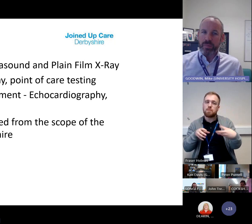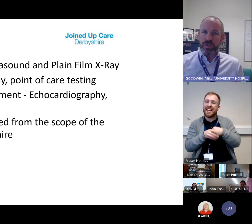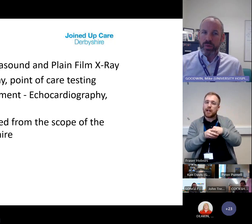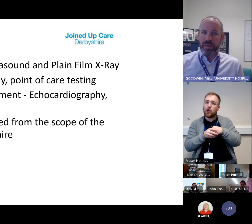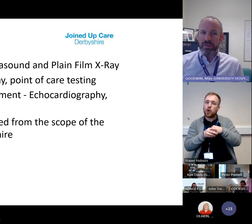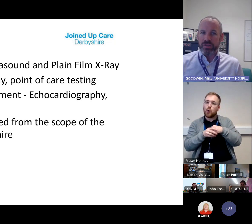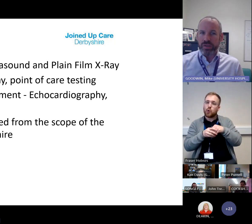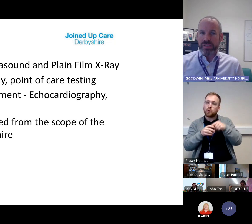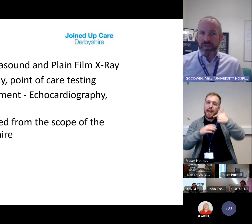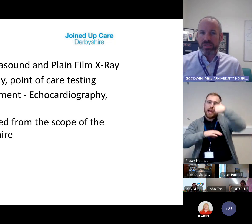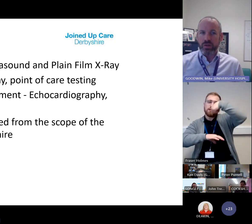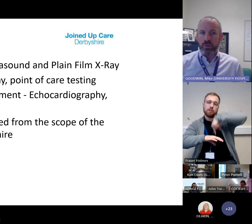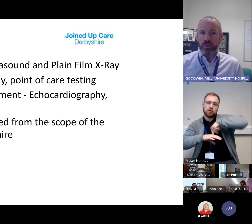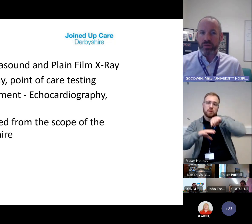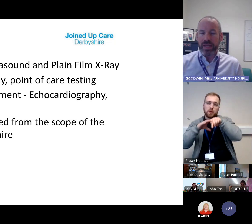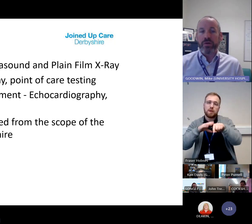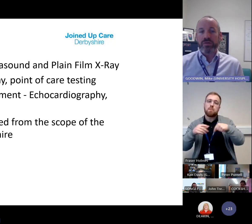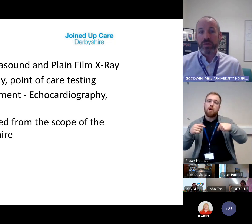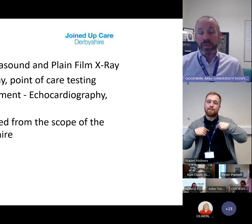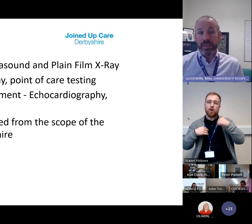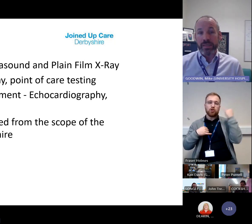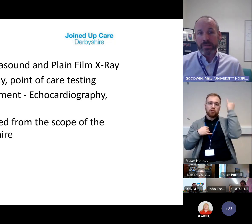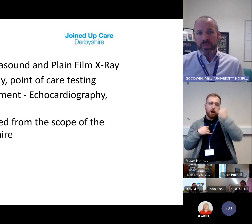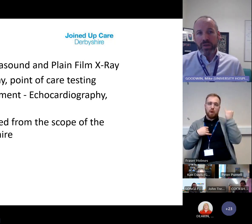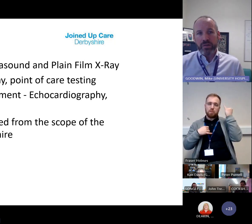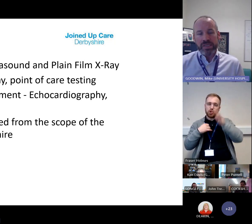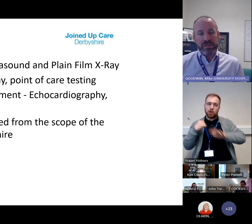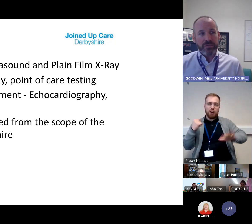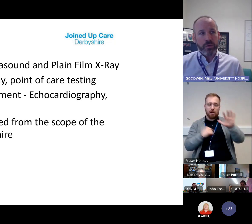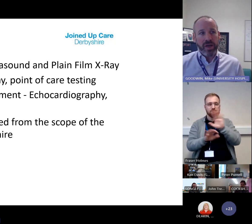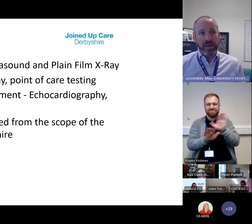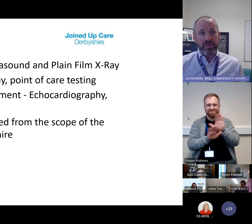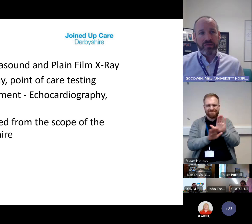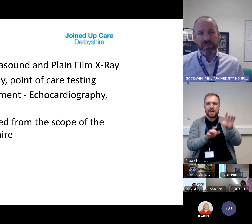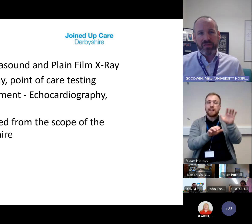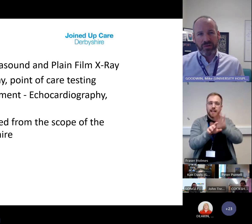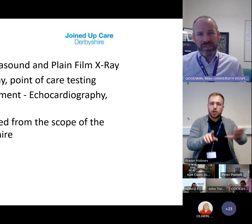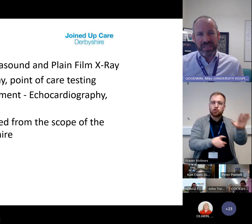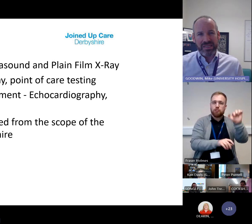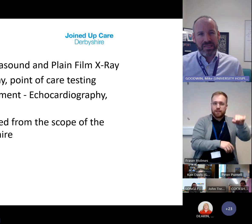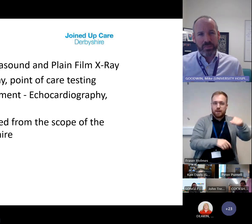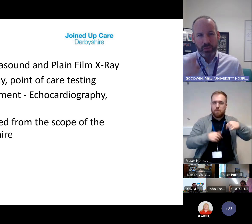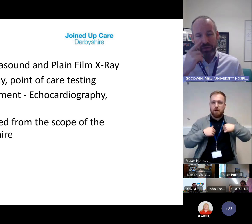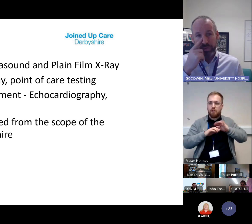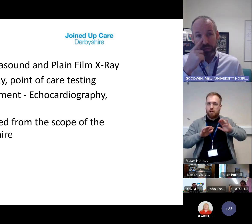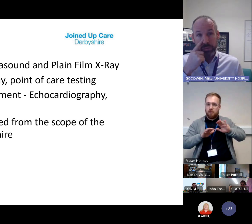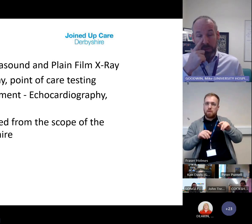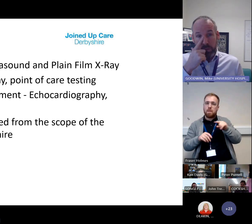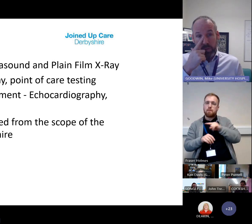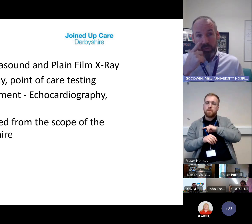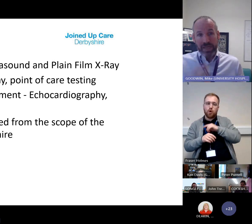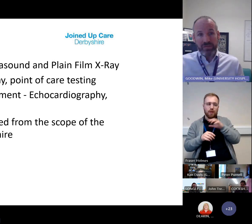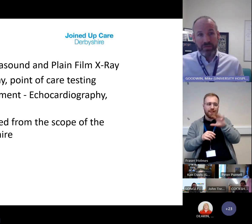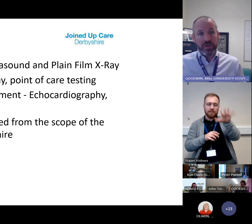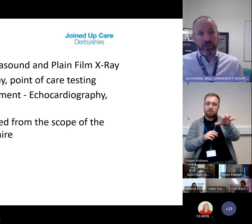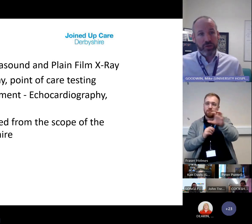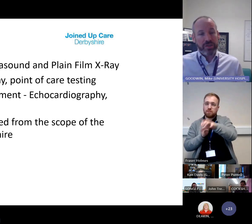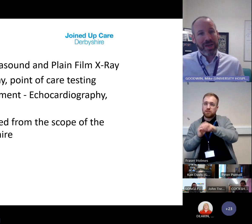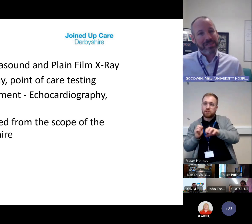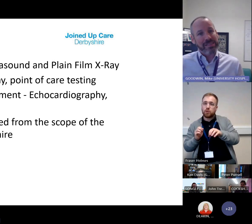in Derbyshire we made the choice to exclude endoscopy. And the reason for that is, from a sort of facilities point of view, we